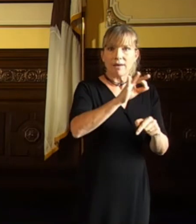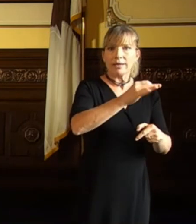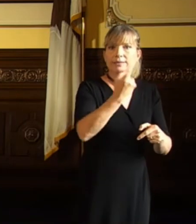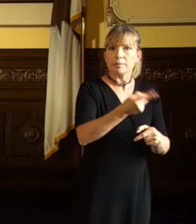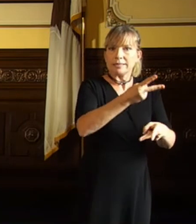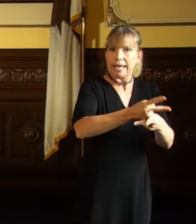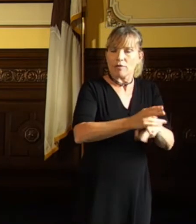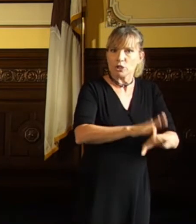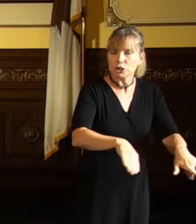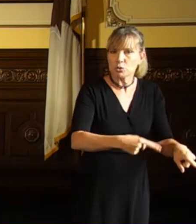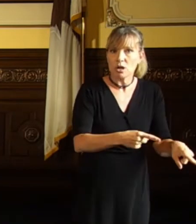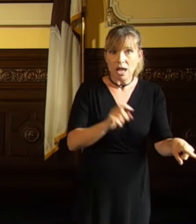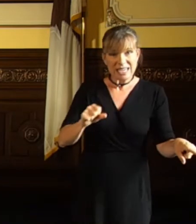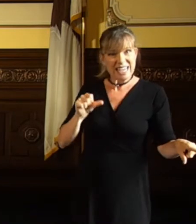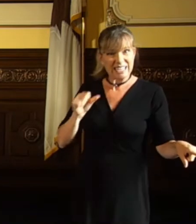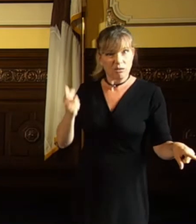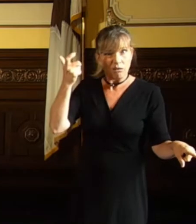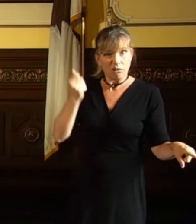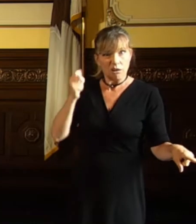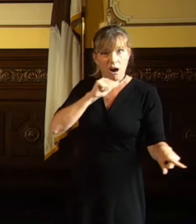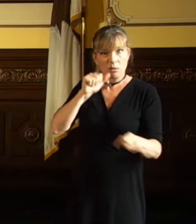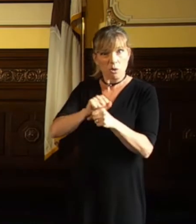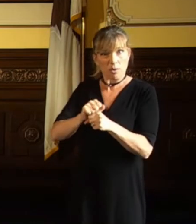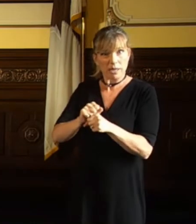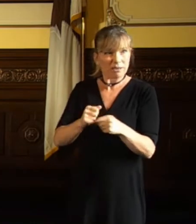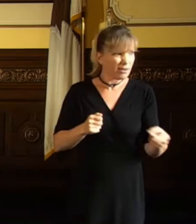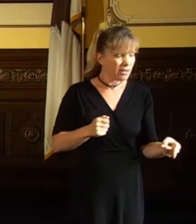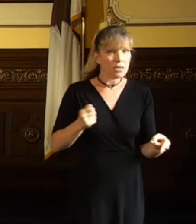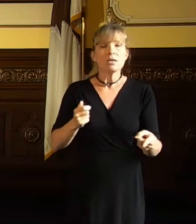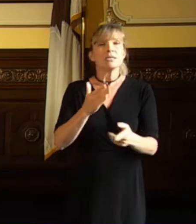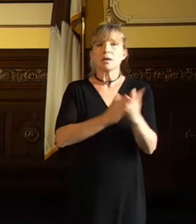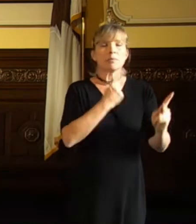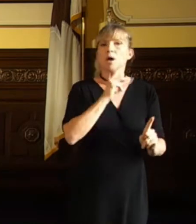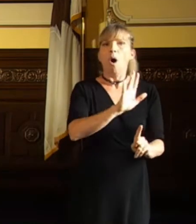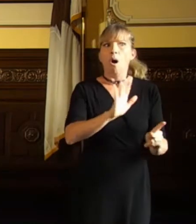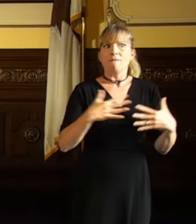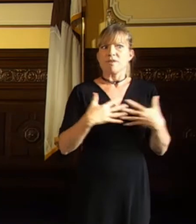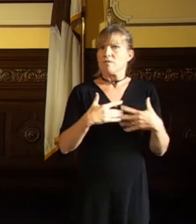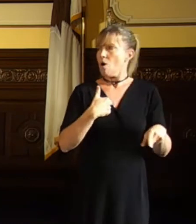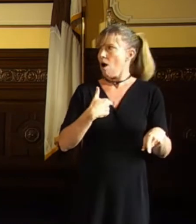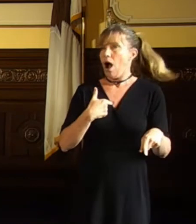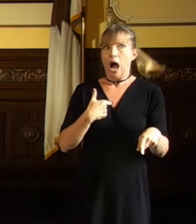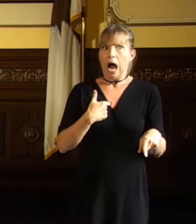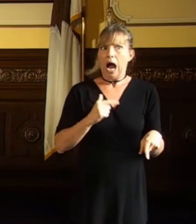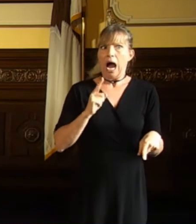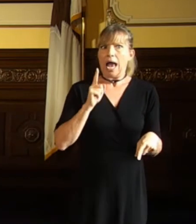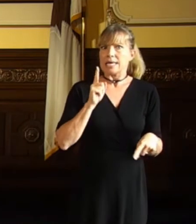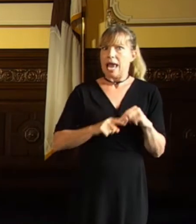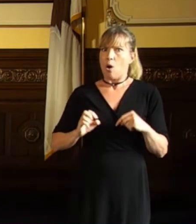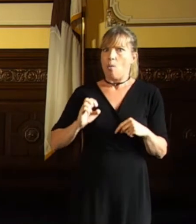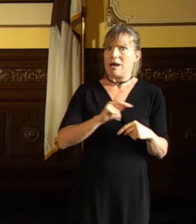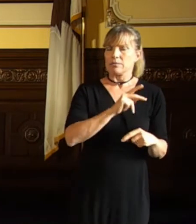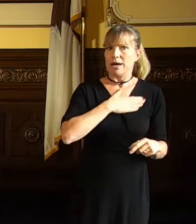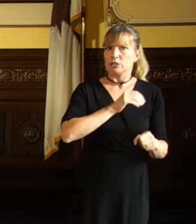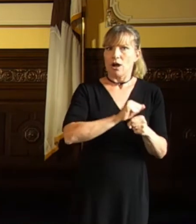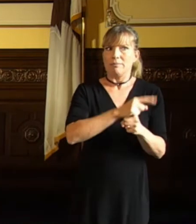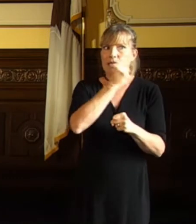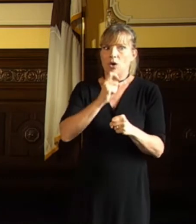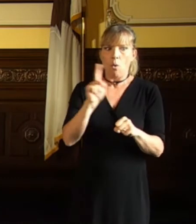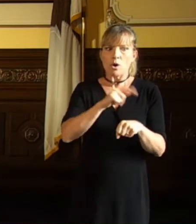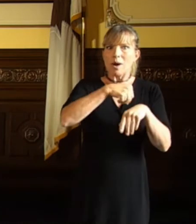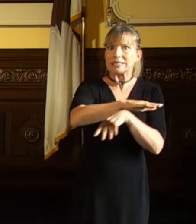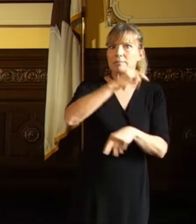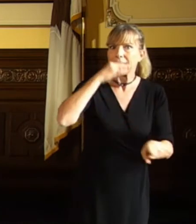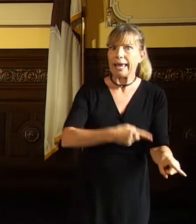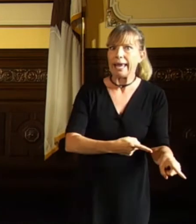Uh-huh. can they continue to receive unemployment? There are those who say that they are fearful that they won't be able to go back to their job because they have nowhere to send